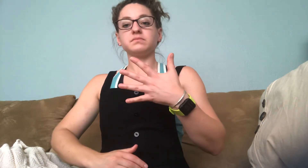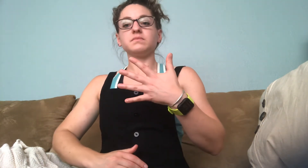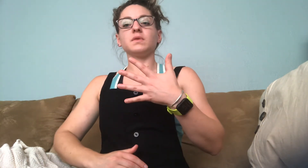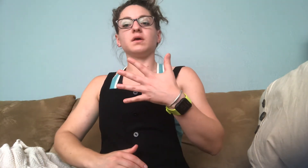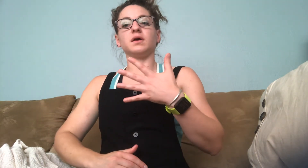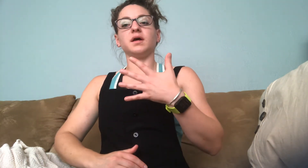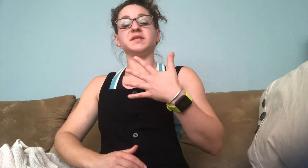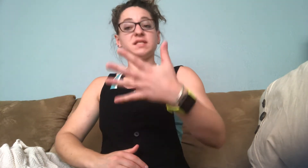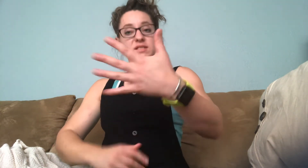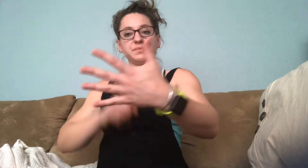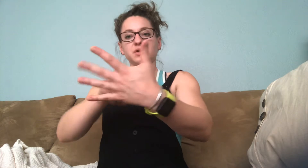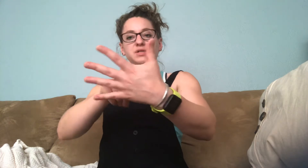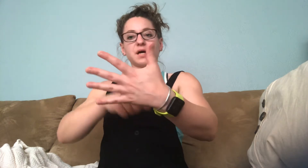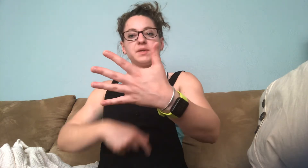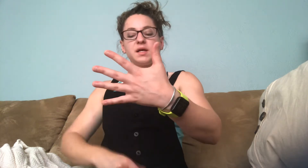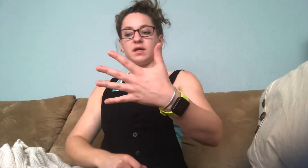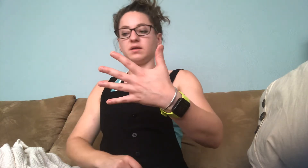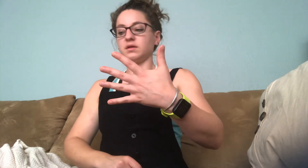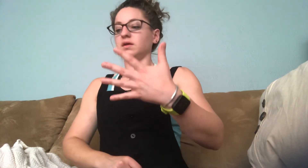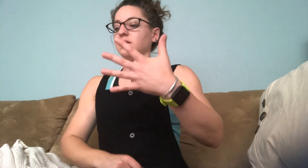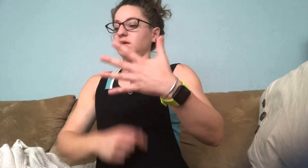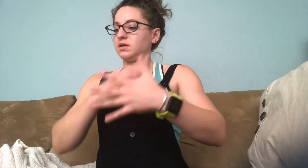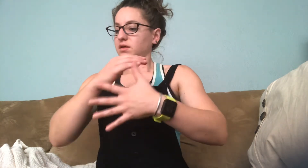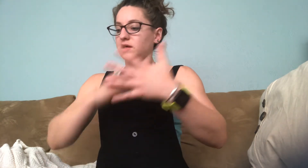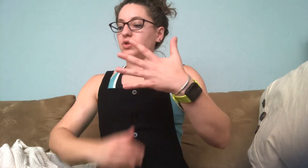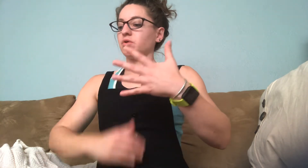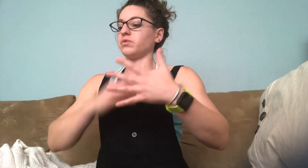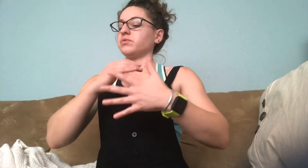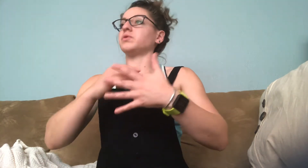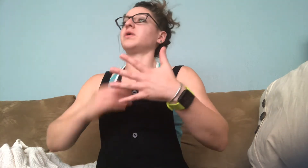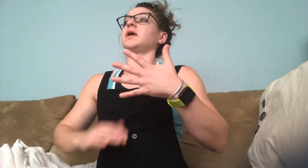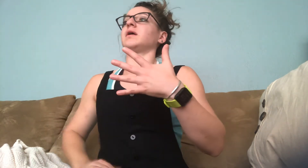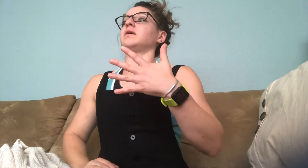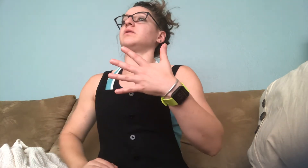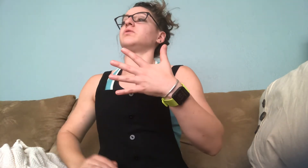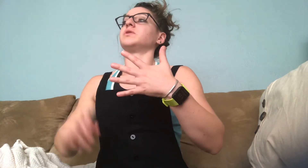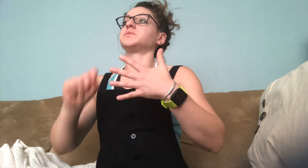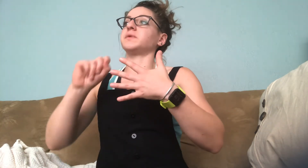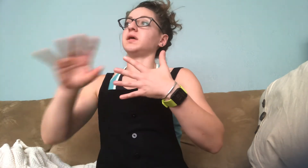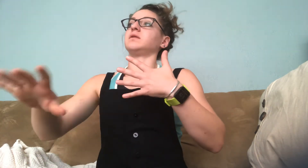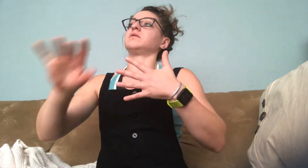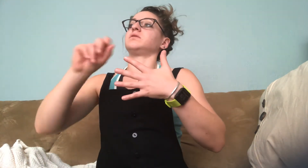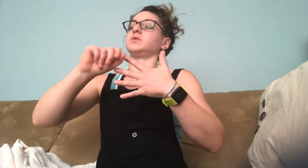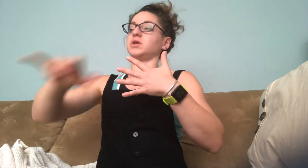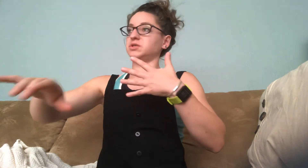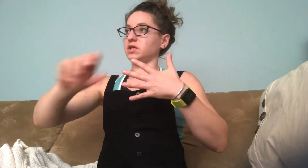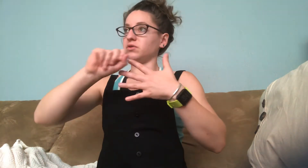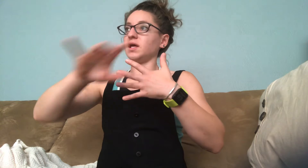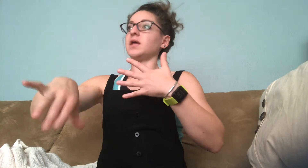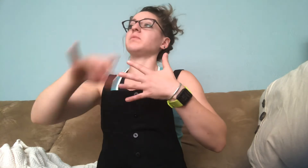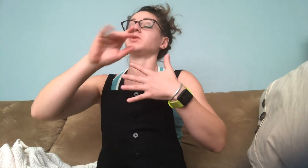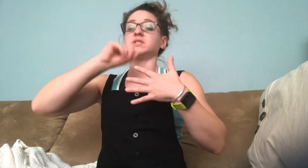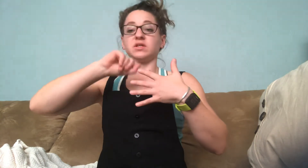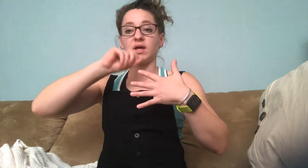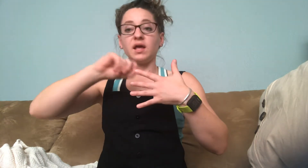children, and this needs to be your dominant hand. And you go through and you explain, you say their name, you say